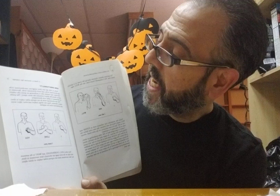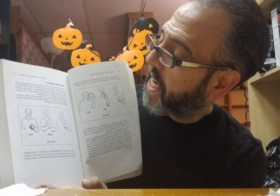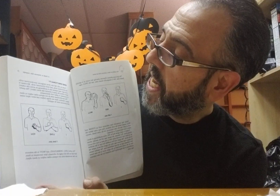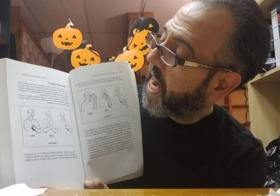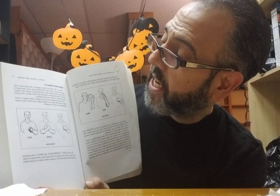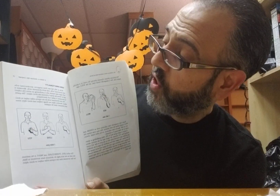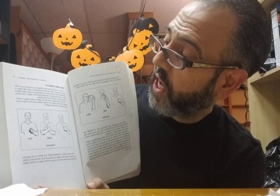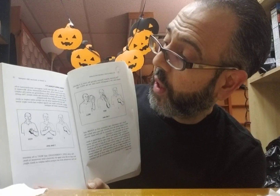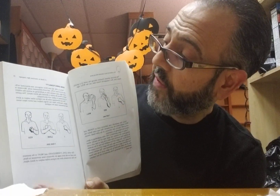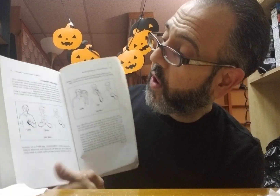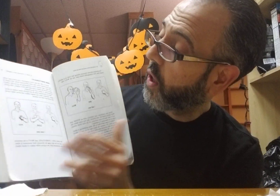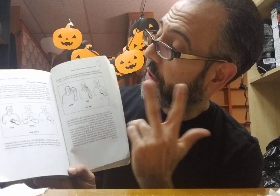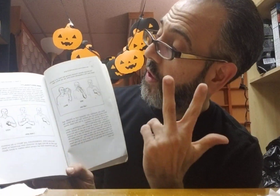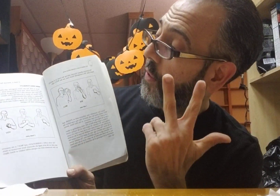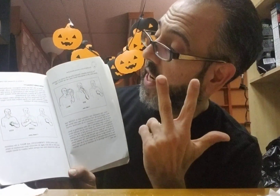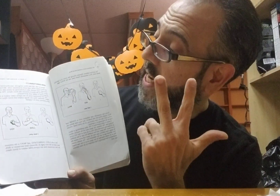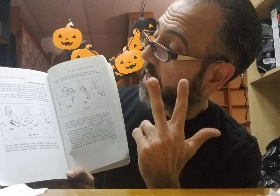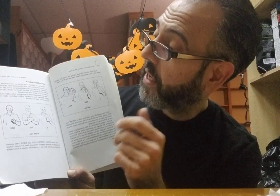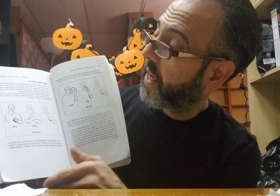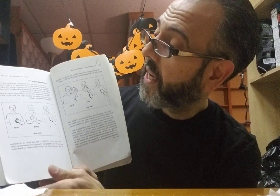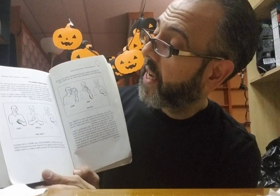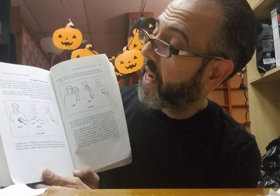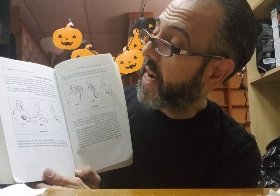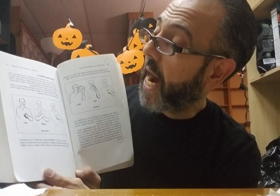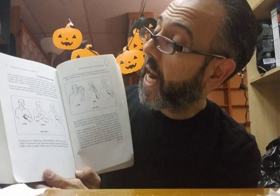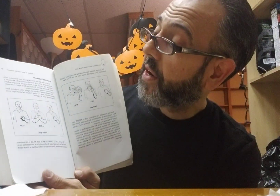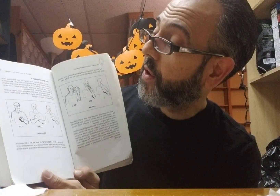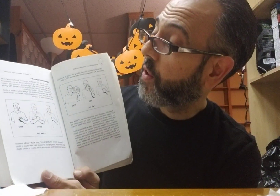in ASL fall into three